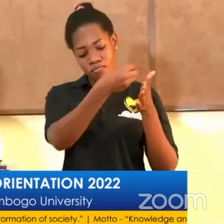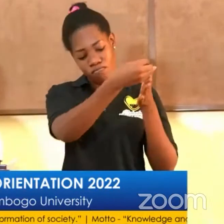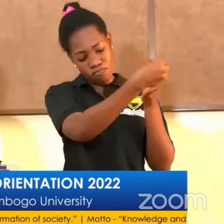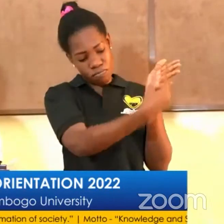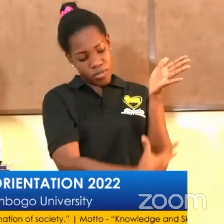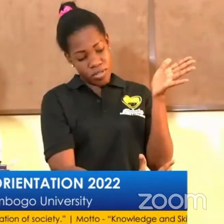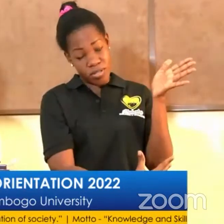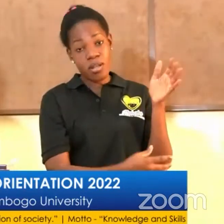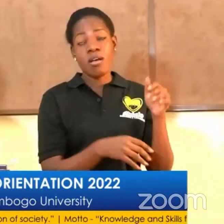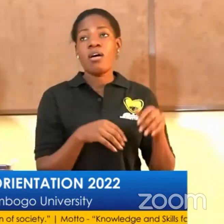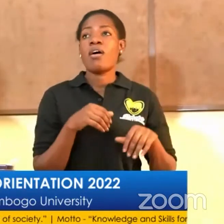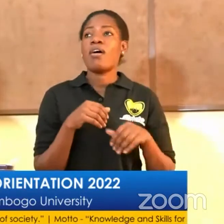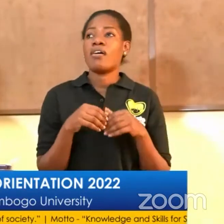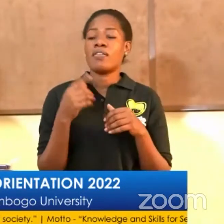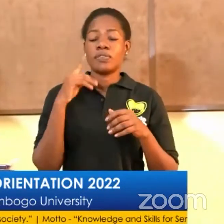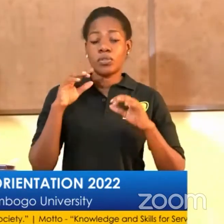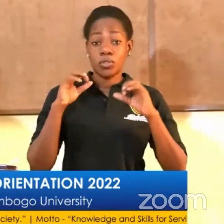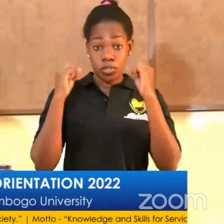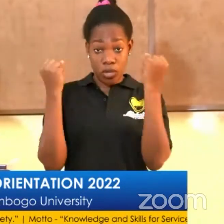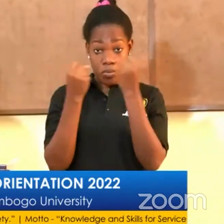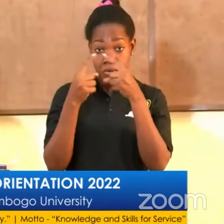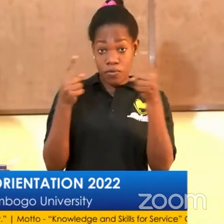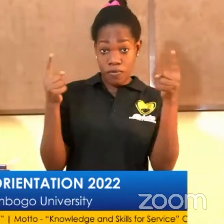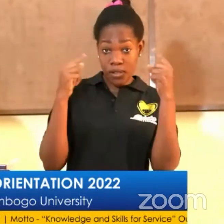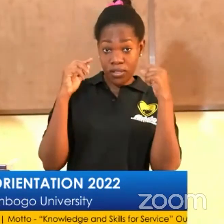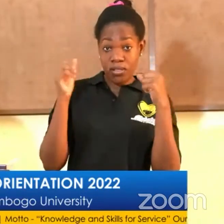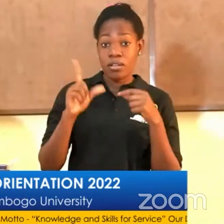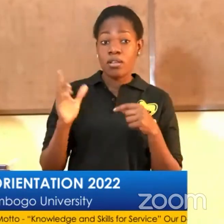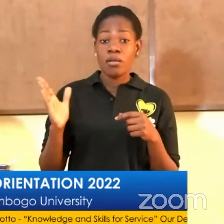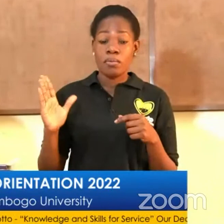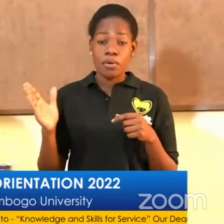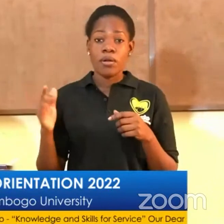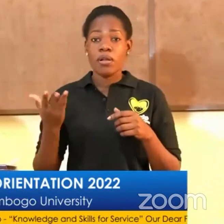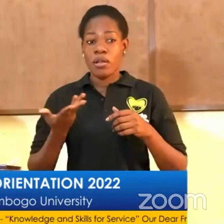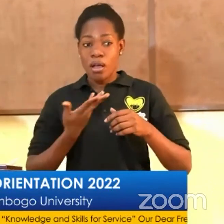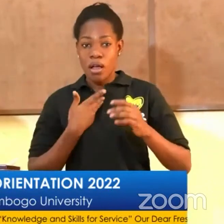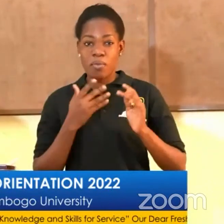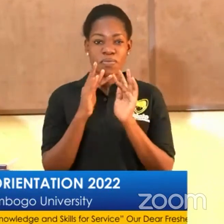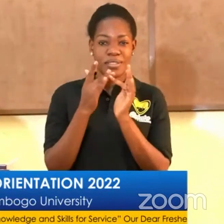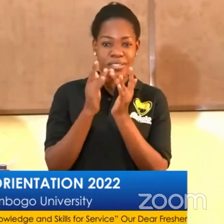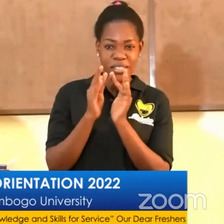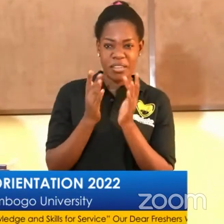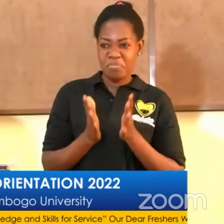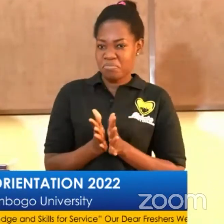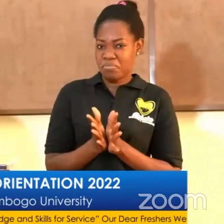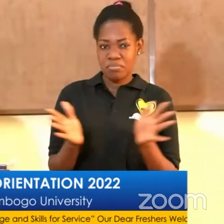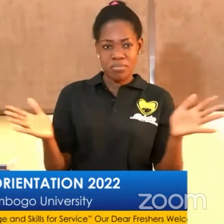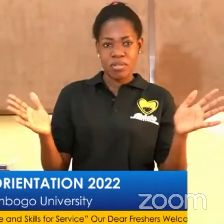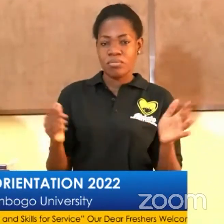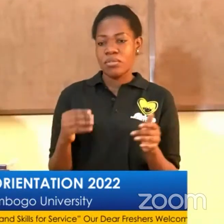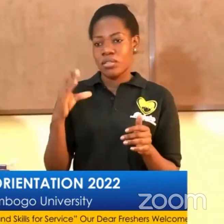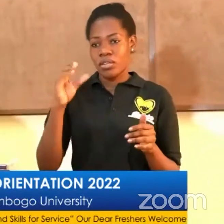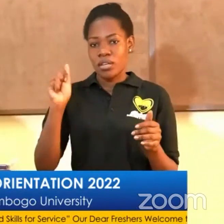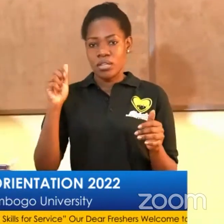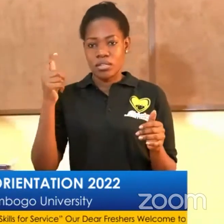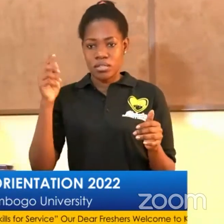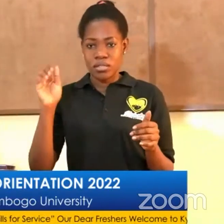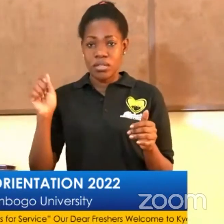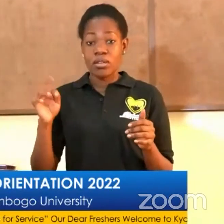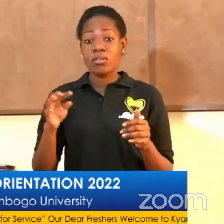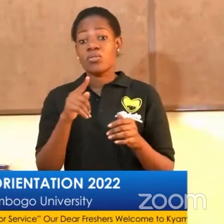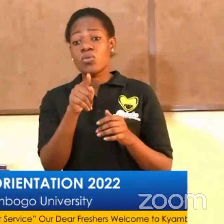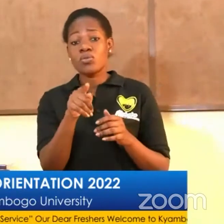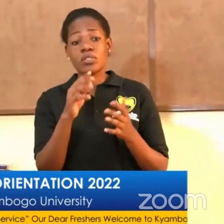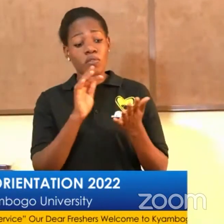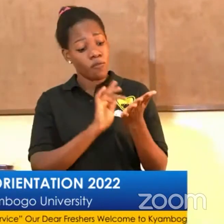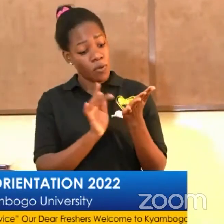And for Kyambogo University Library, we have got an online public access catalog. Those smartphones of